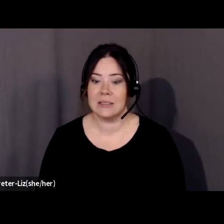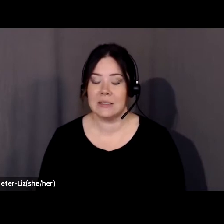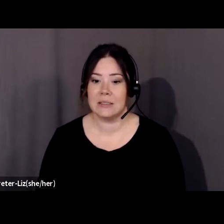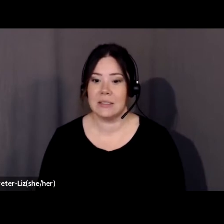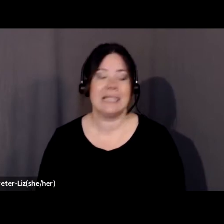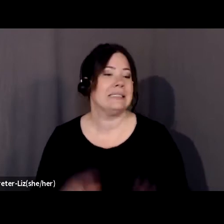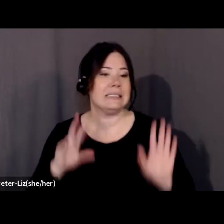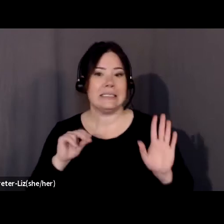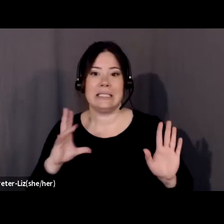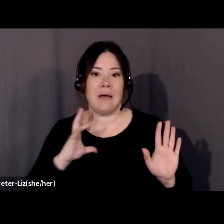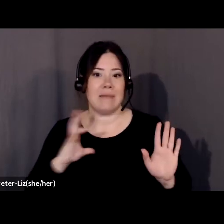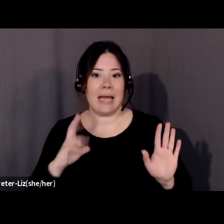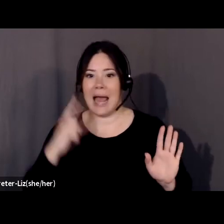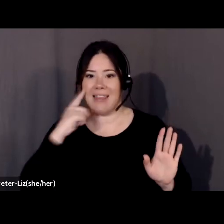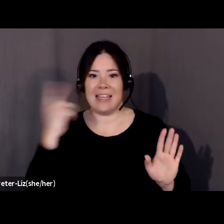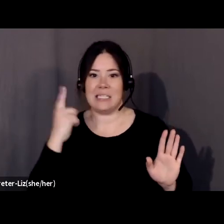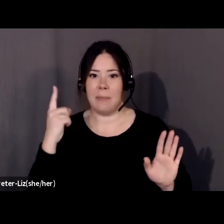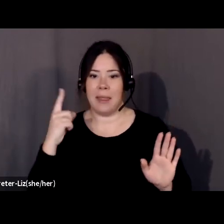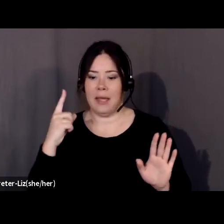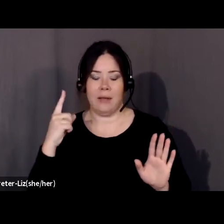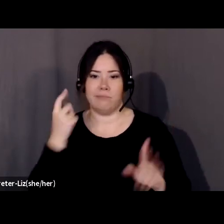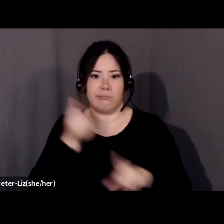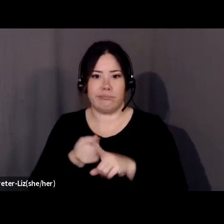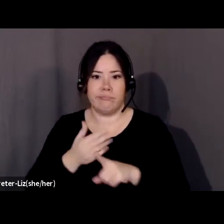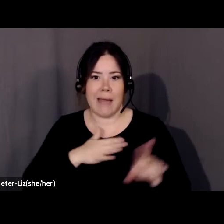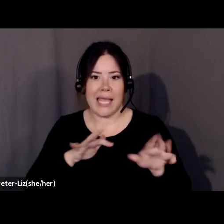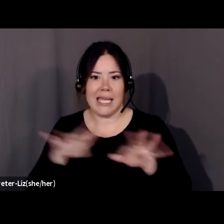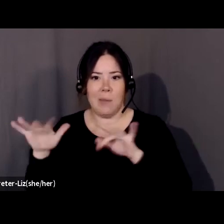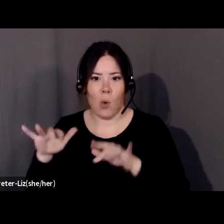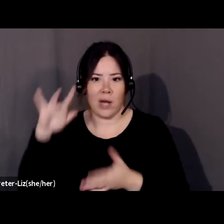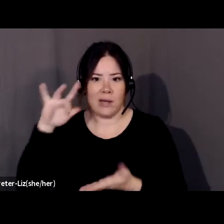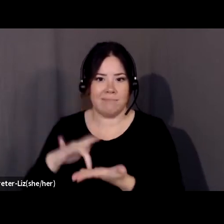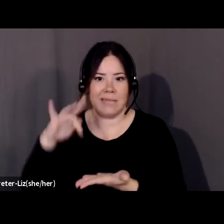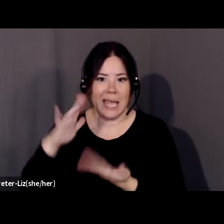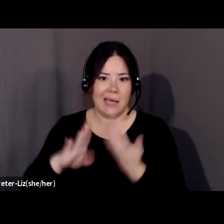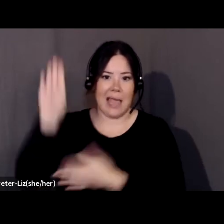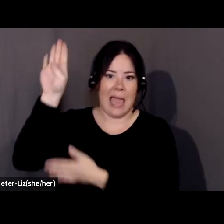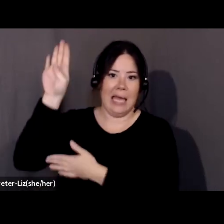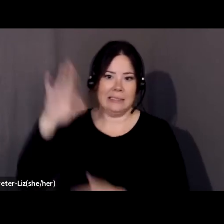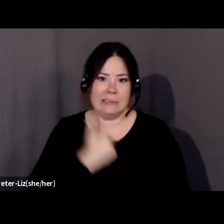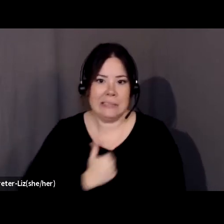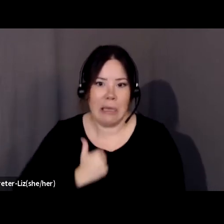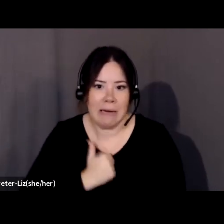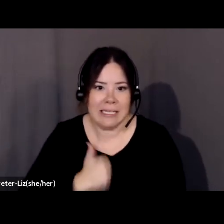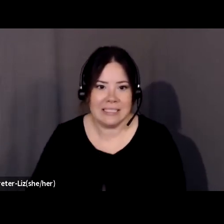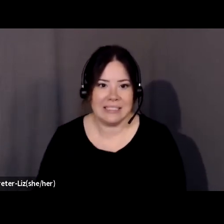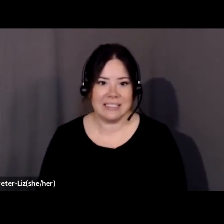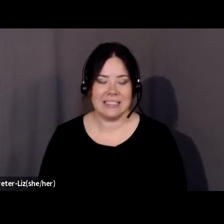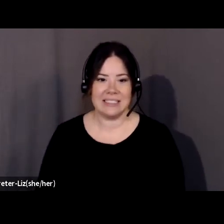No, I'm fine. I think something fell on my keyboard. Sorry. Oh, okay. Well, it's good talking with you.